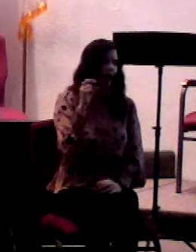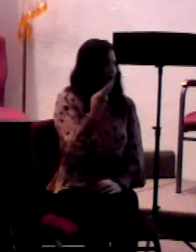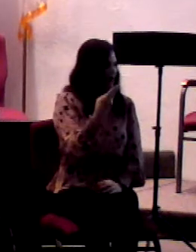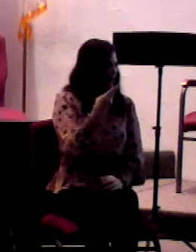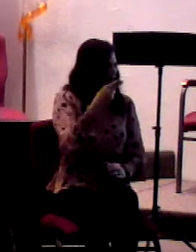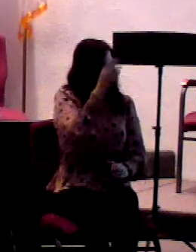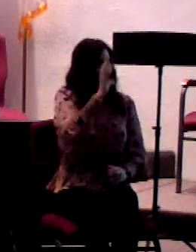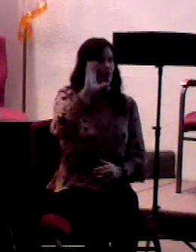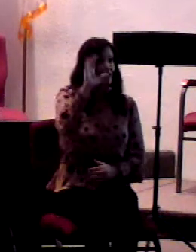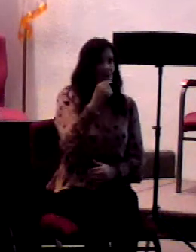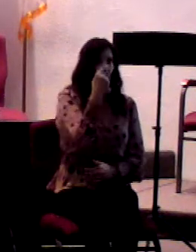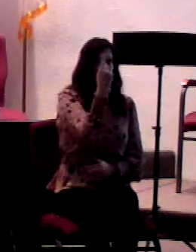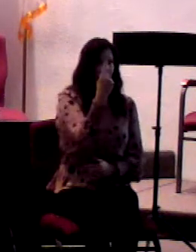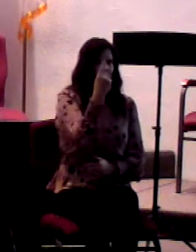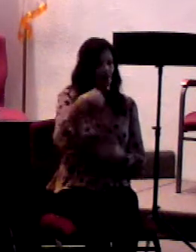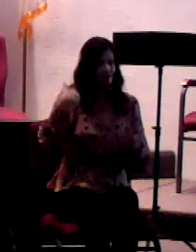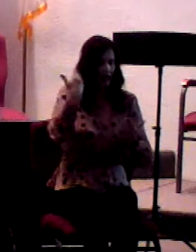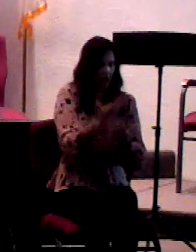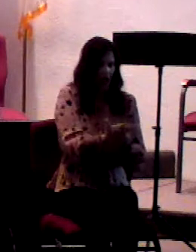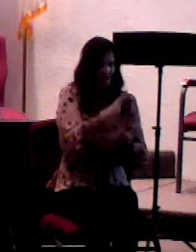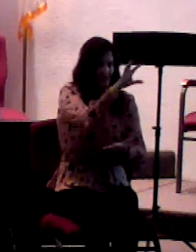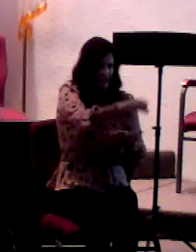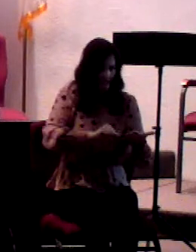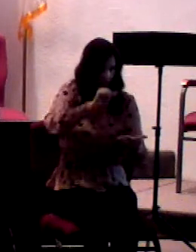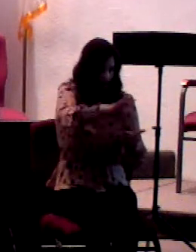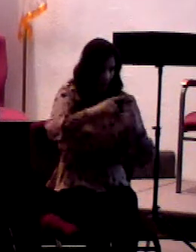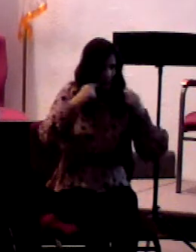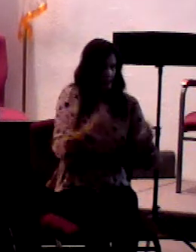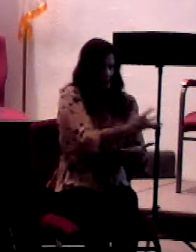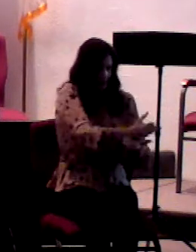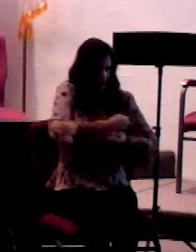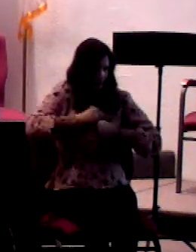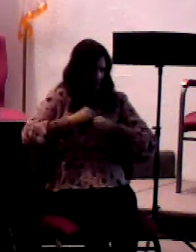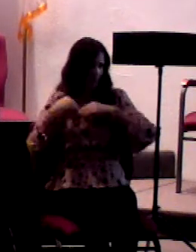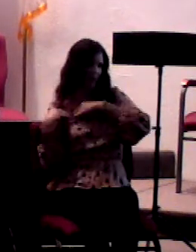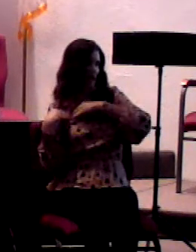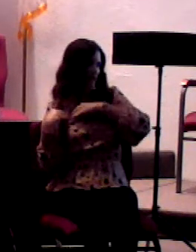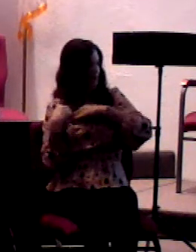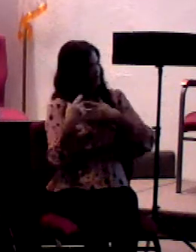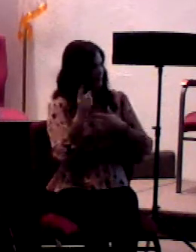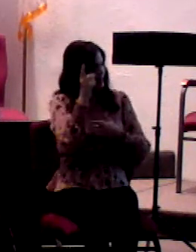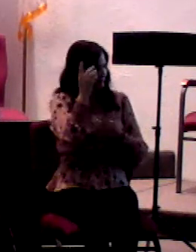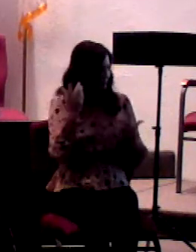one who has come to take your sin upon me. That's not me, that's him saying that.